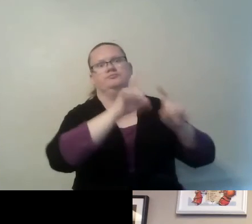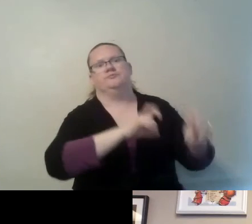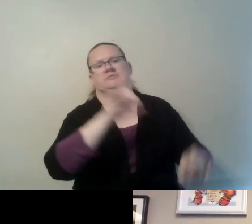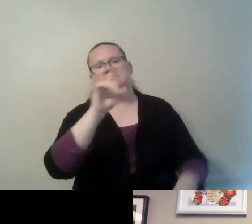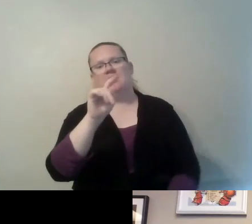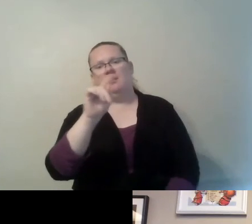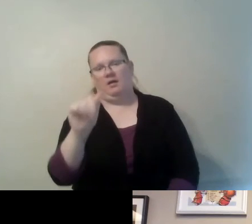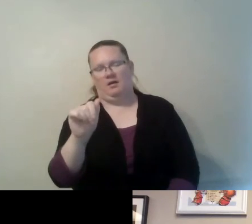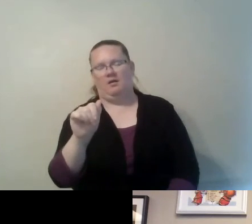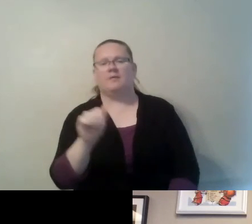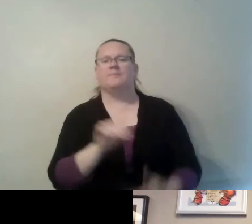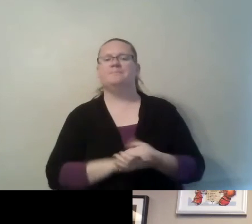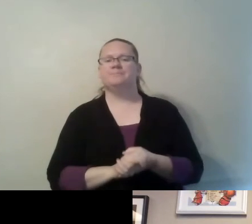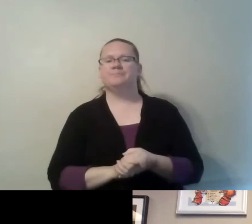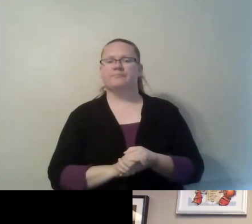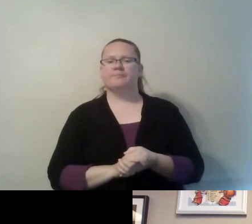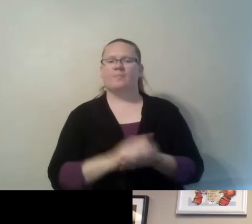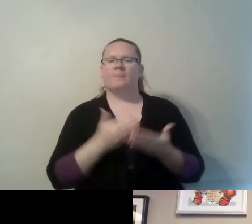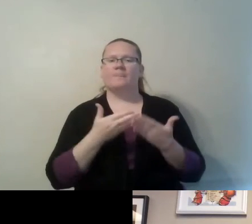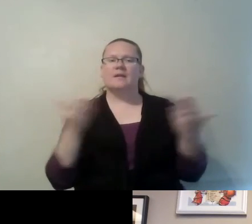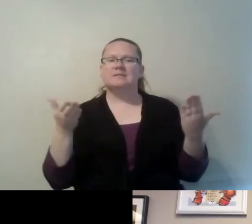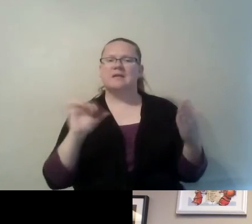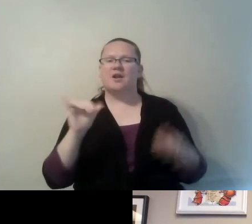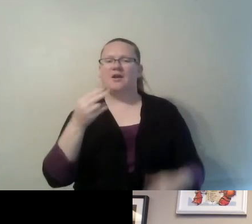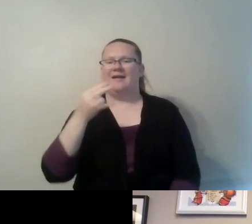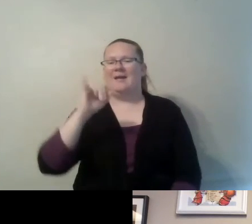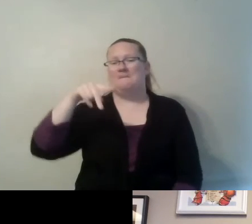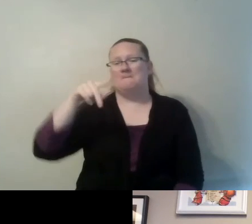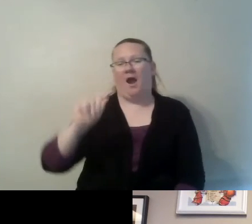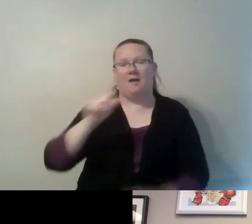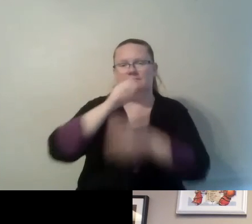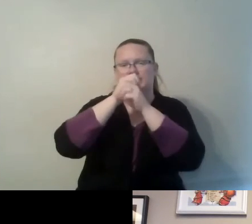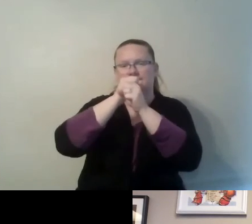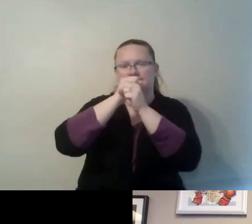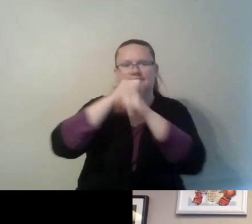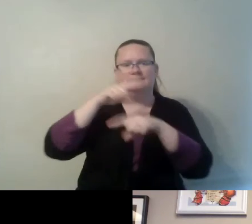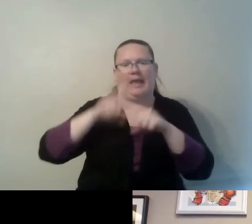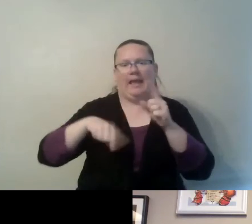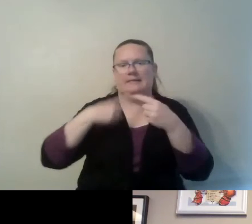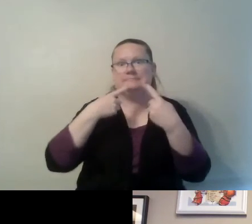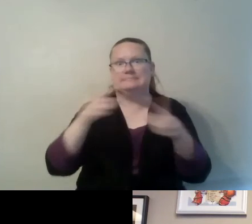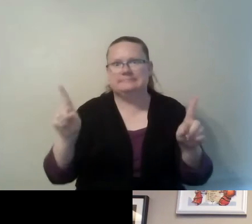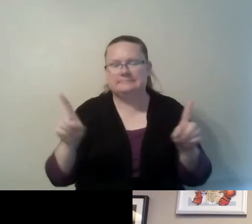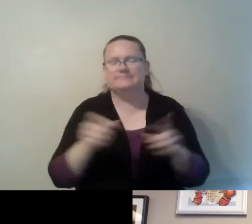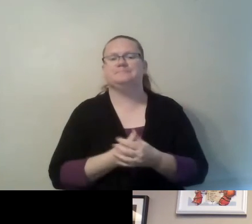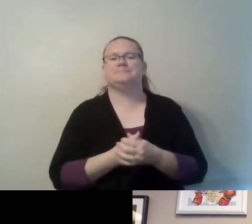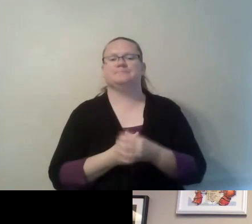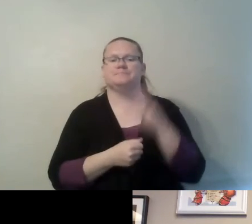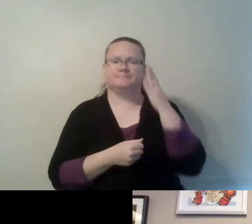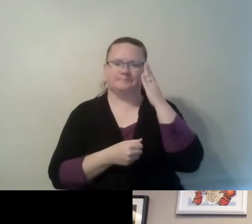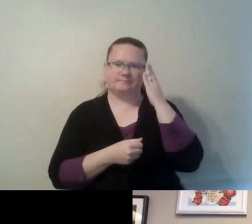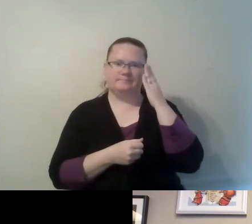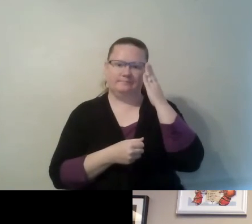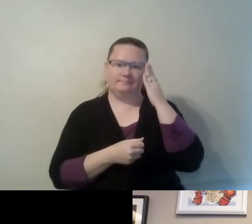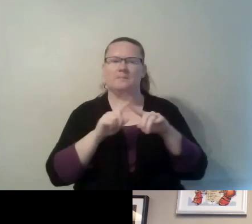things that are HIPAA that need to be kept into HIPAA confidentiality. But there's some gaps